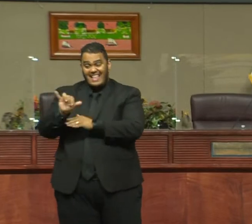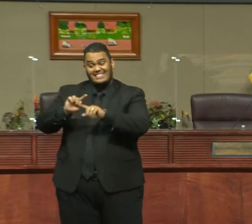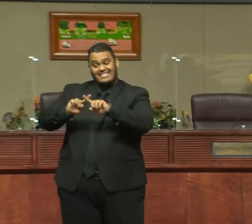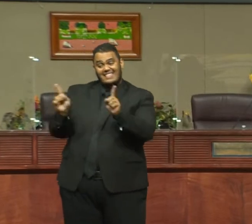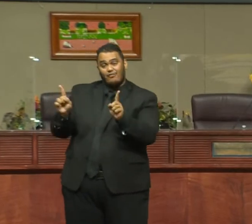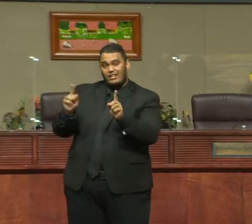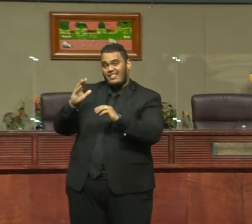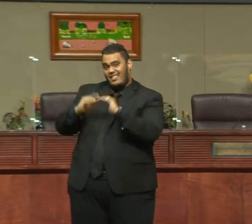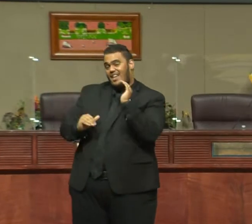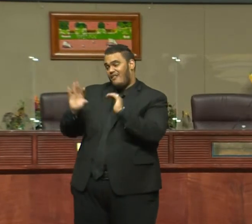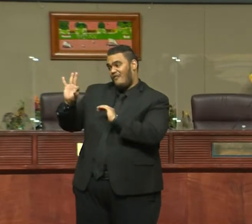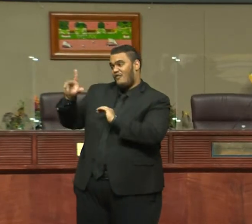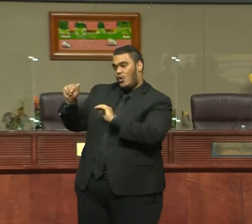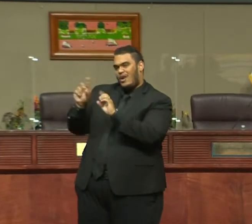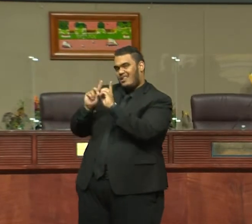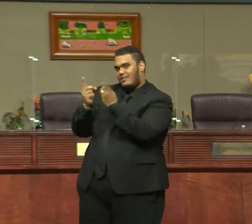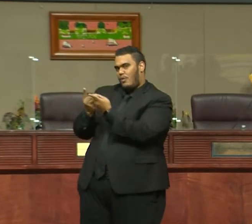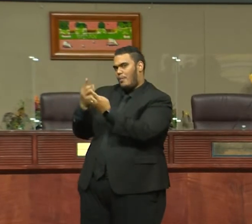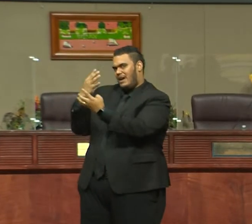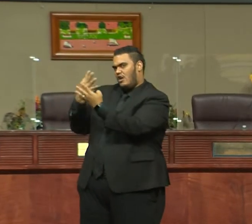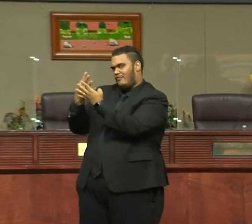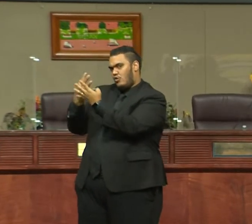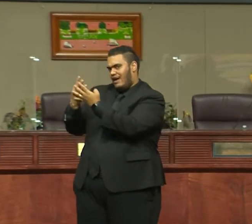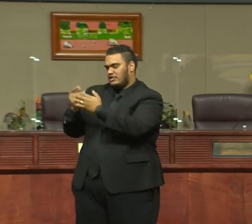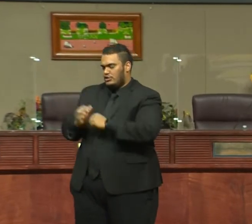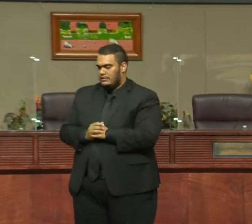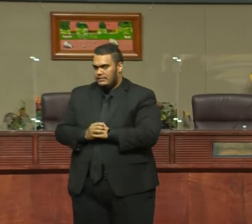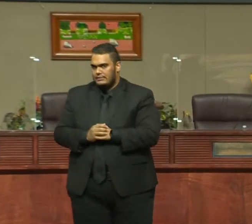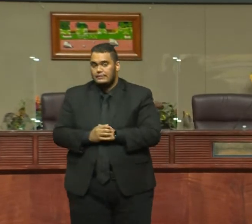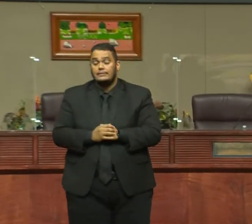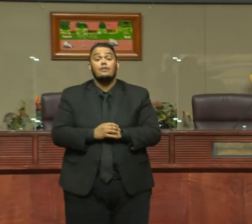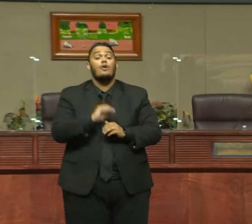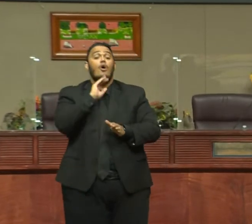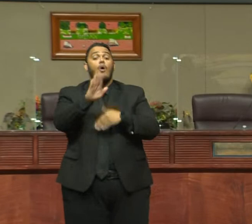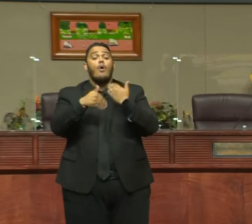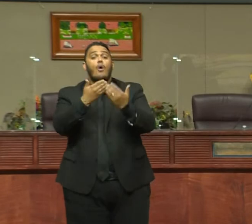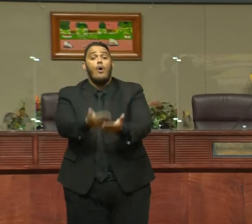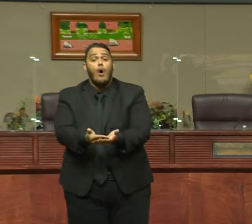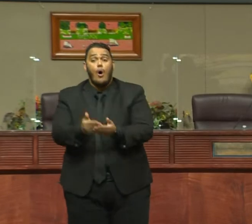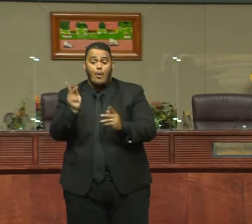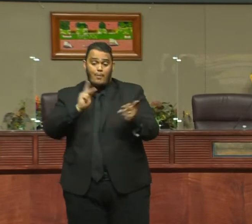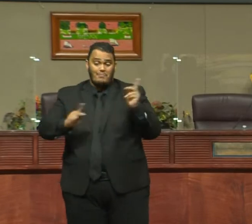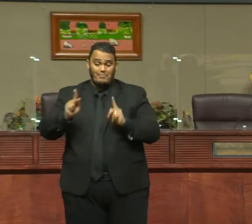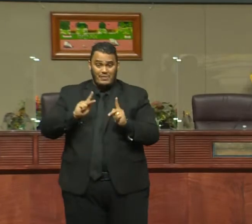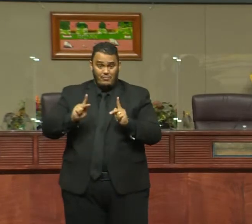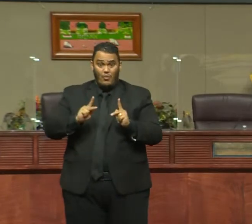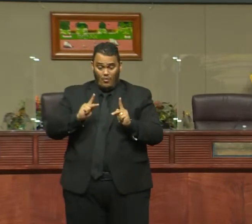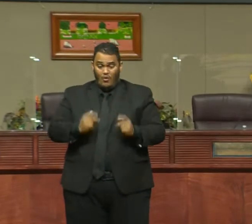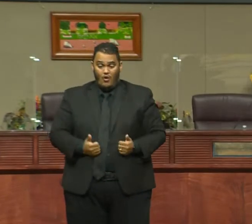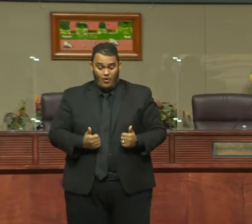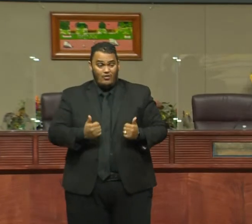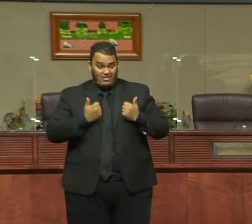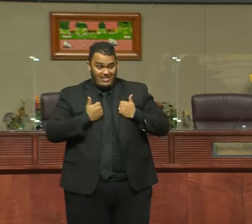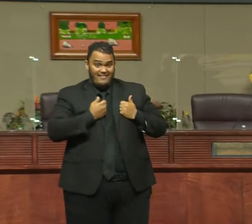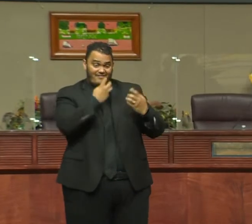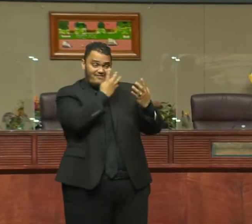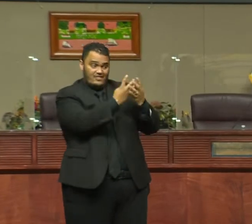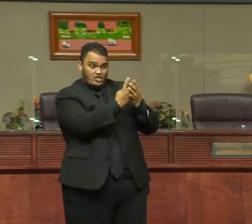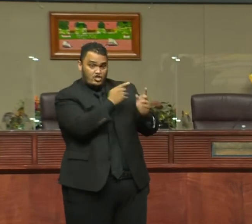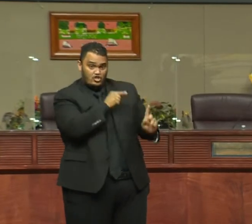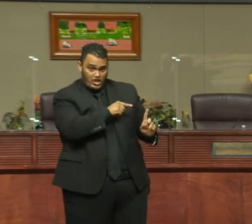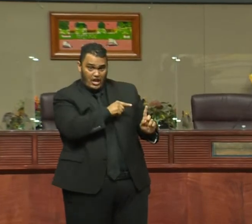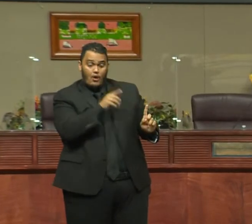Corrections. All of the affected inmates are being kept away from the general population and are being monitored by